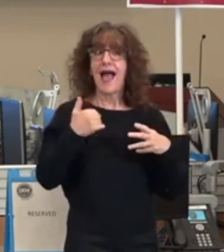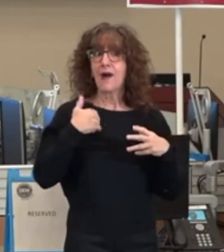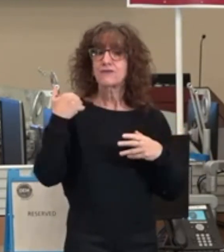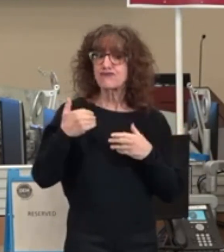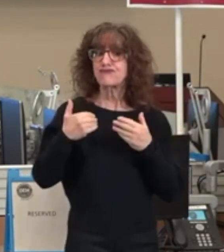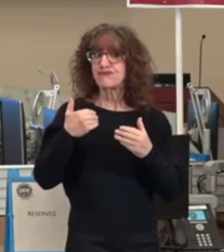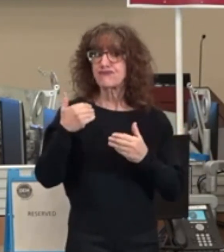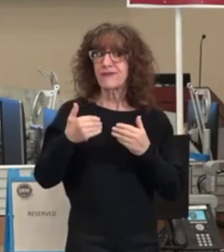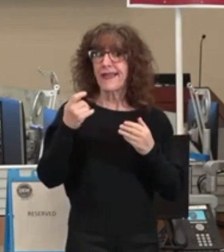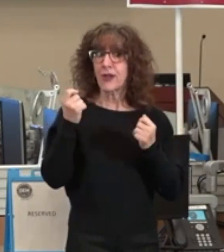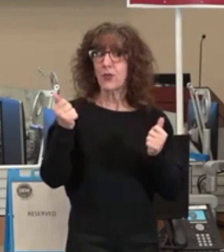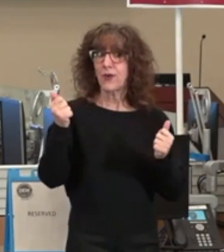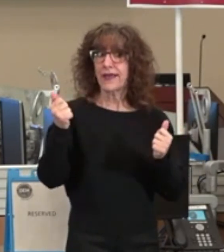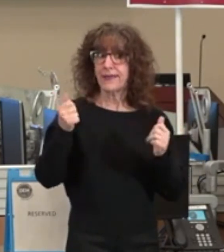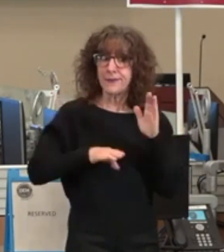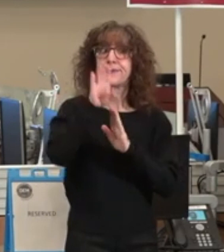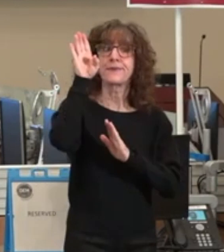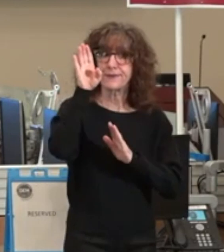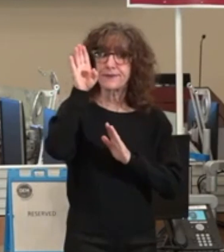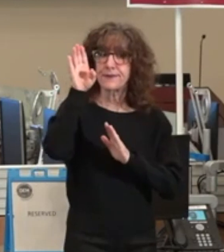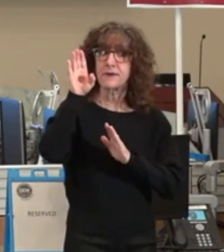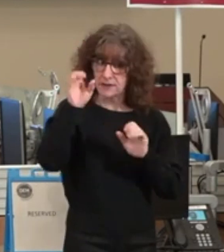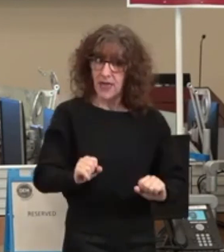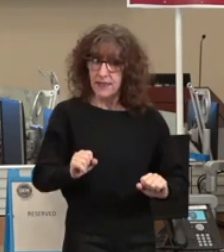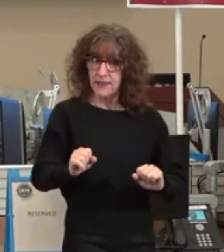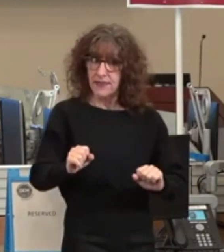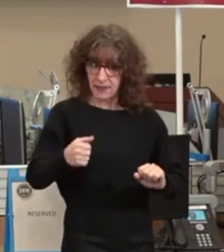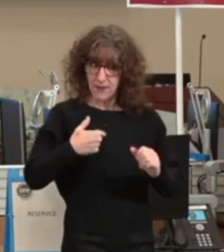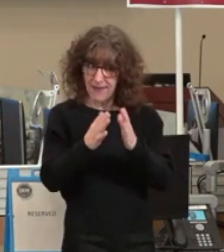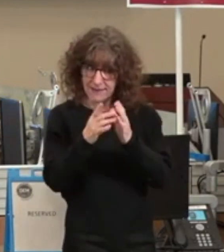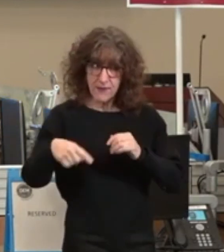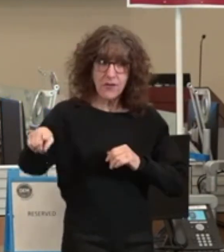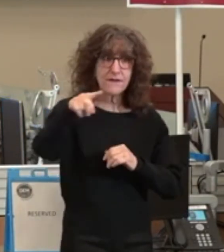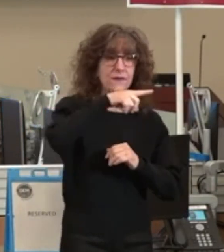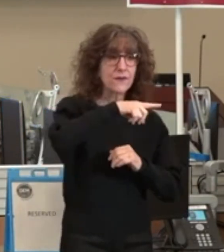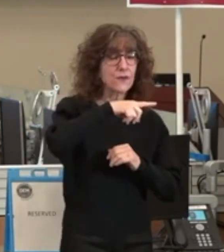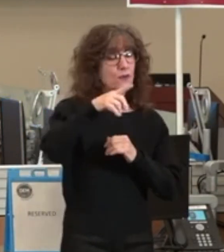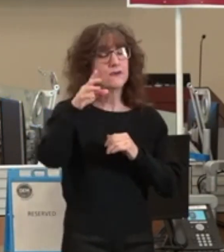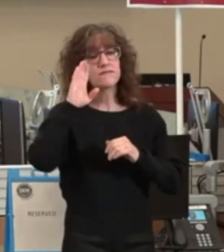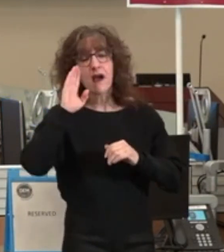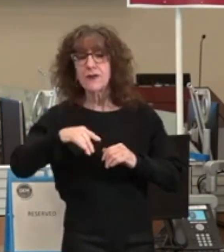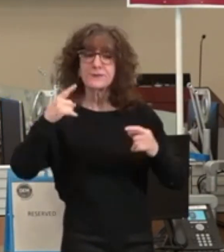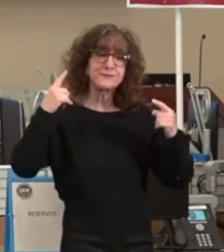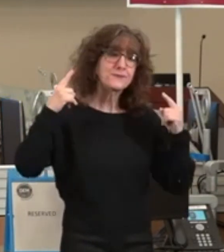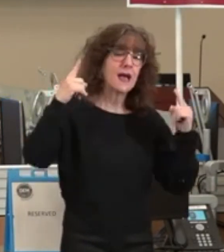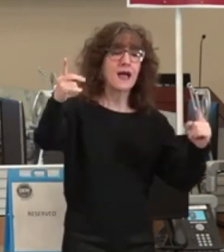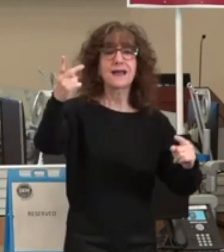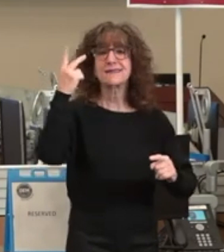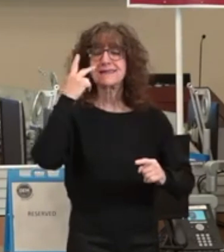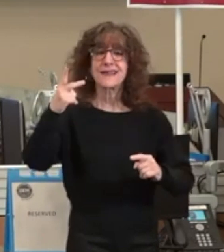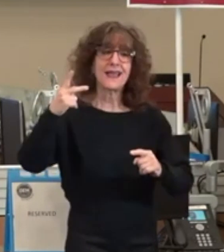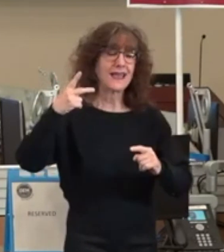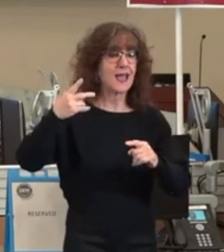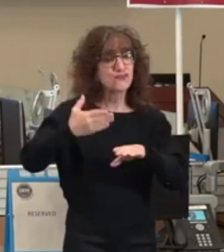progress can quickly reverse and cases can rise again. And so I ask all of you, in spite of the success that we're seeing and going in the